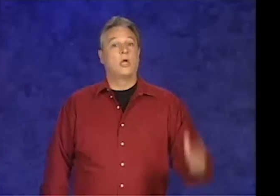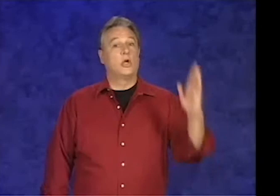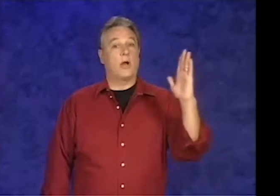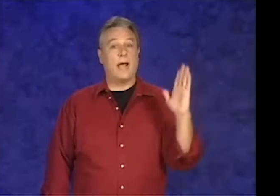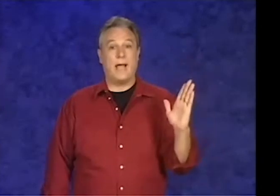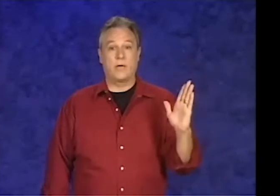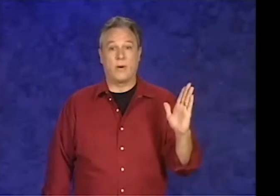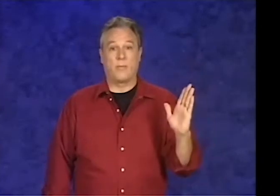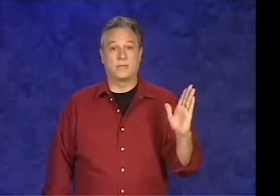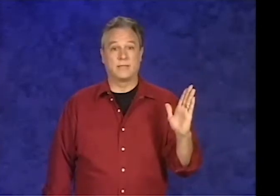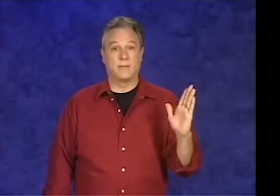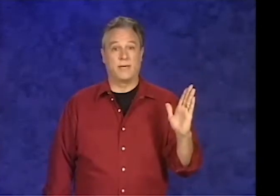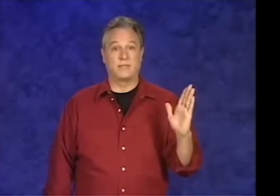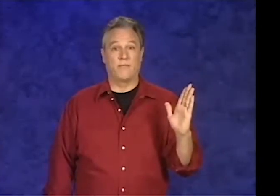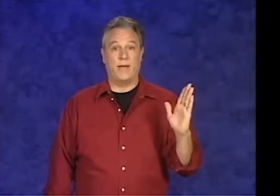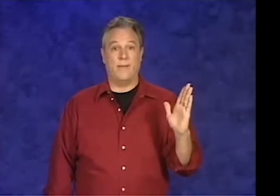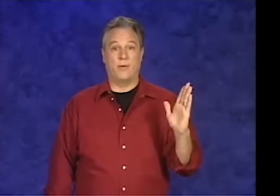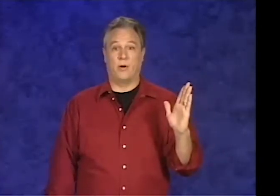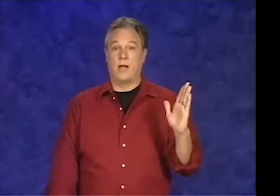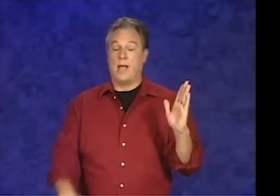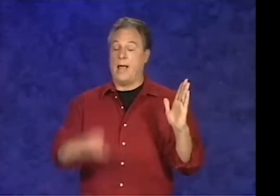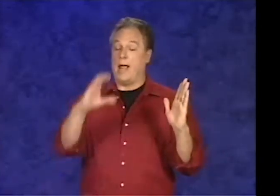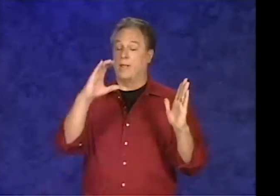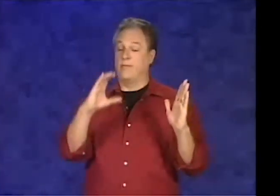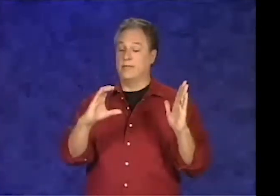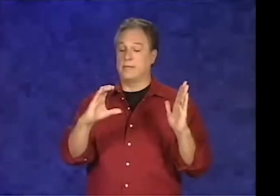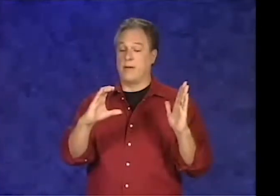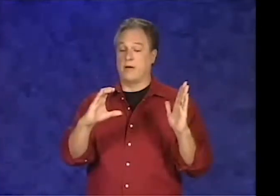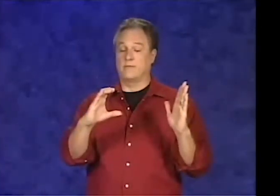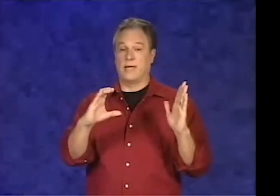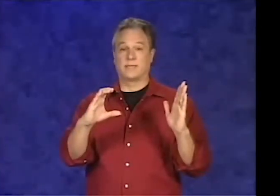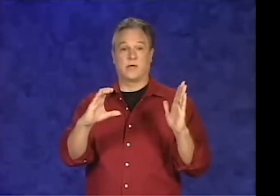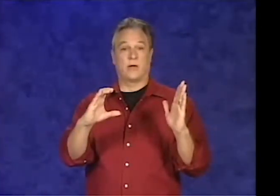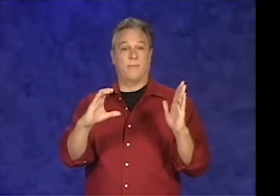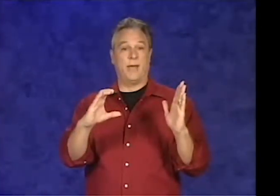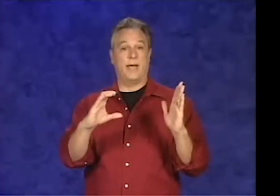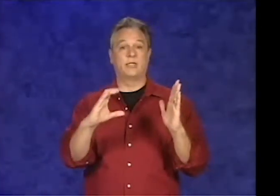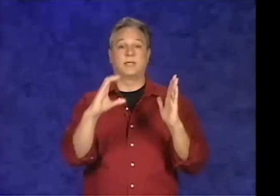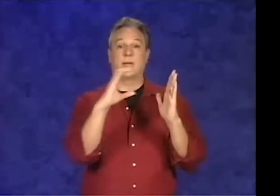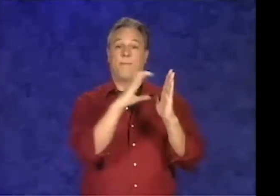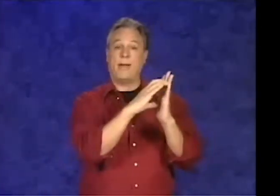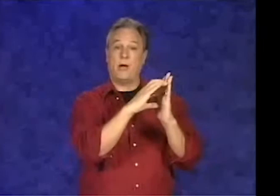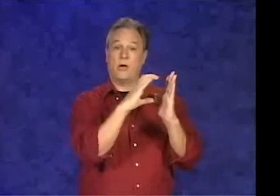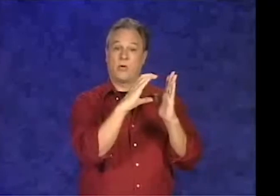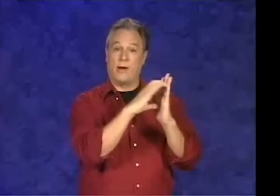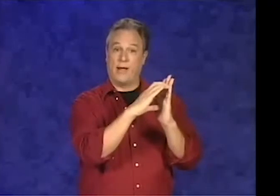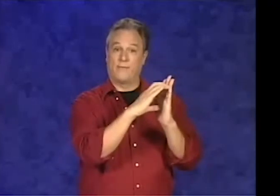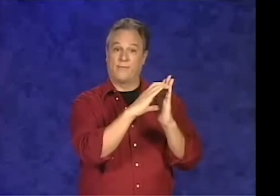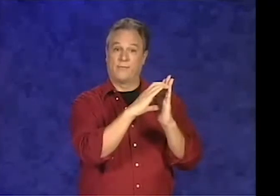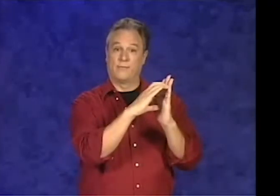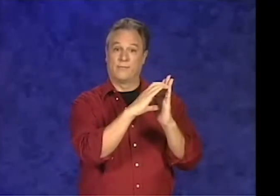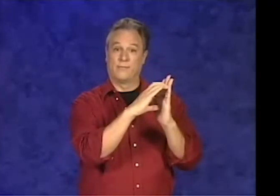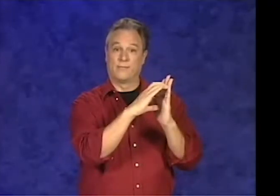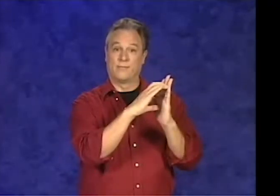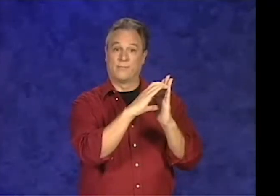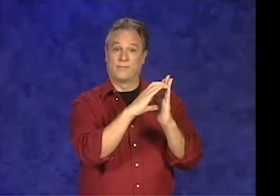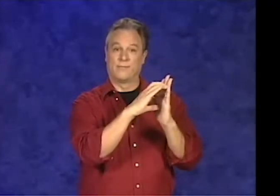Your hand represents a piece of paper, and this amount of text on a page is a paragraph.